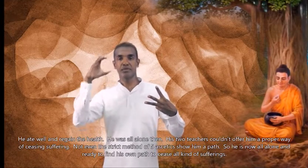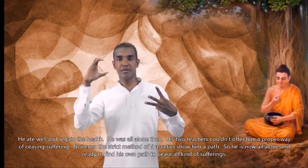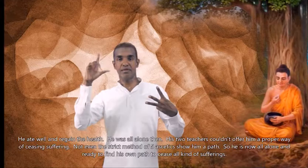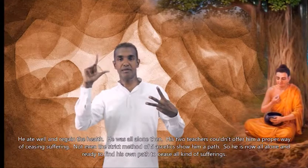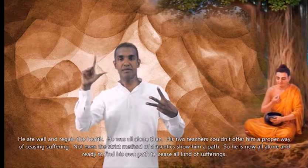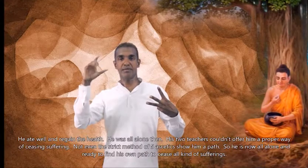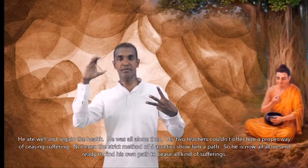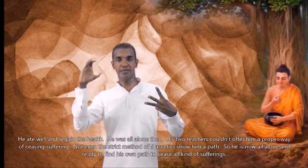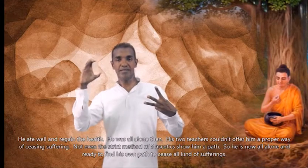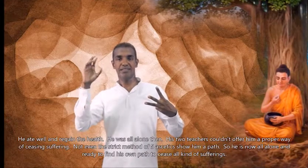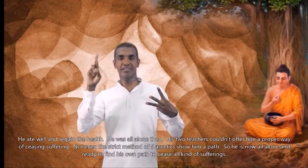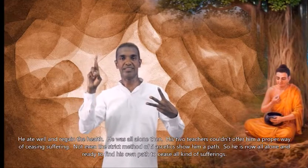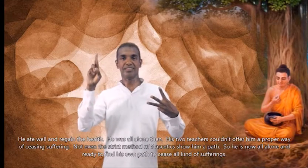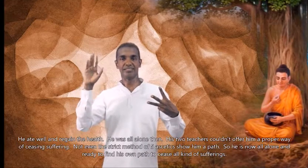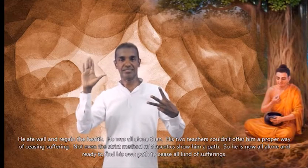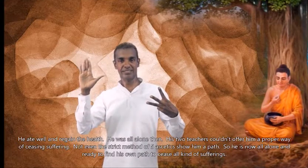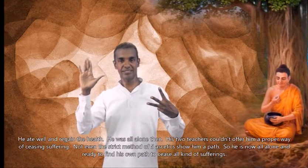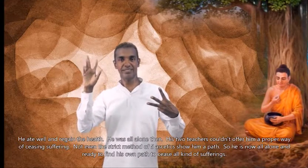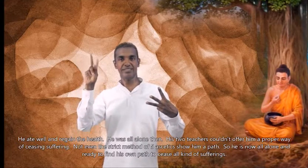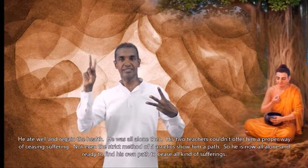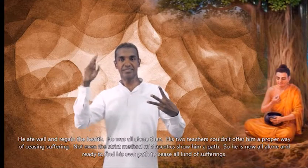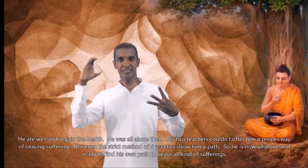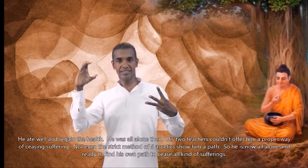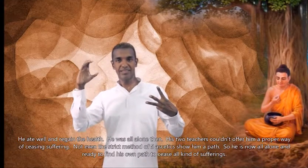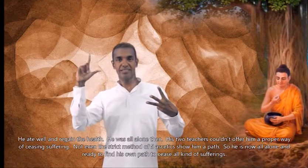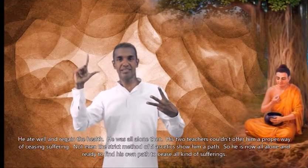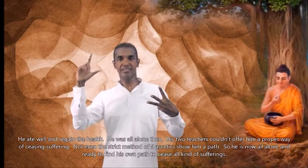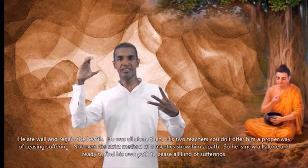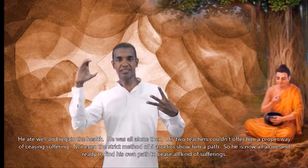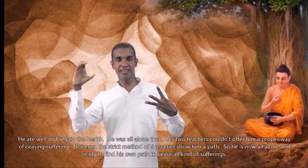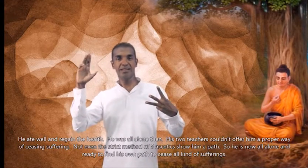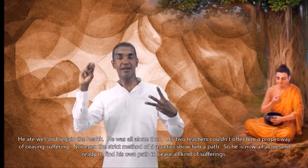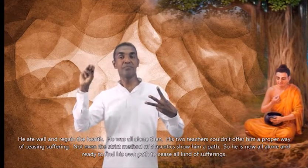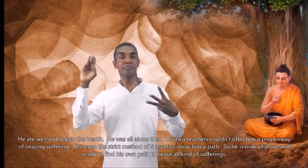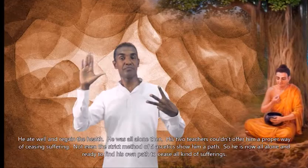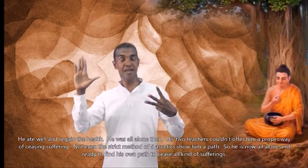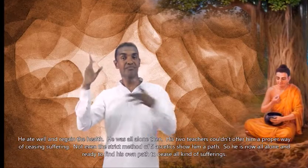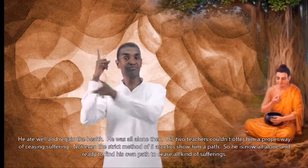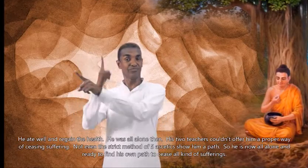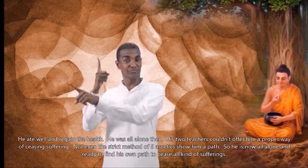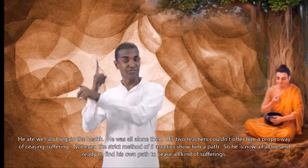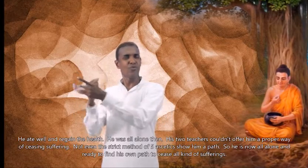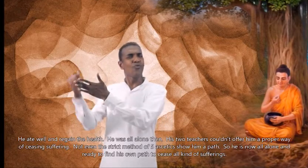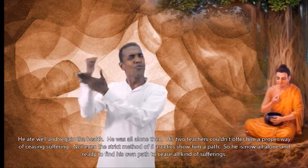proper way of ceasing suffering. Not even the strict method of 5 ascetics show him a